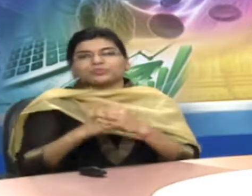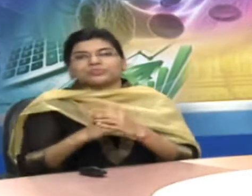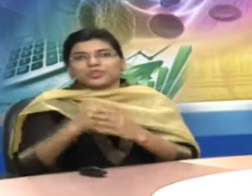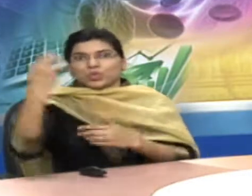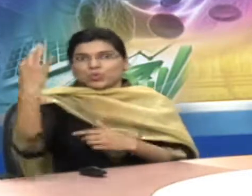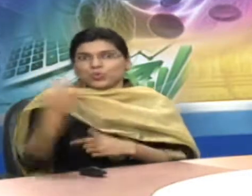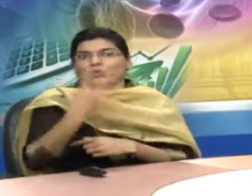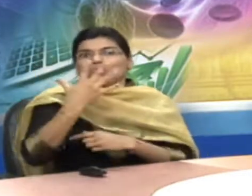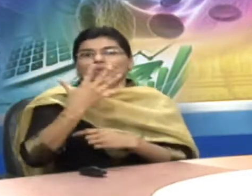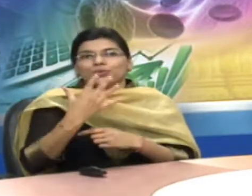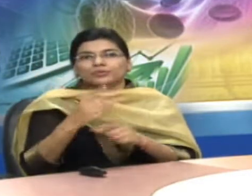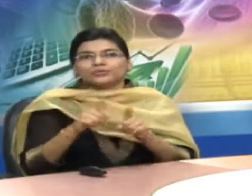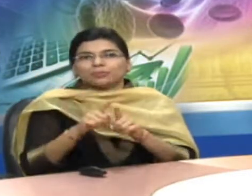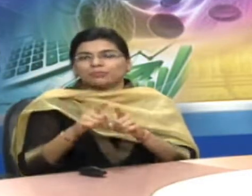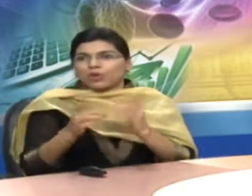Opposite of this word is new.